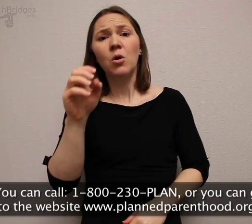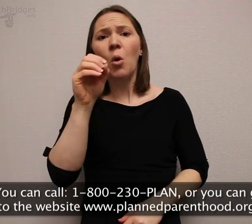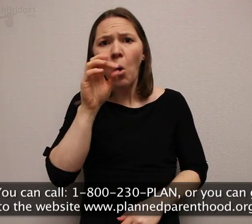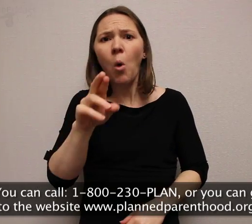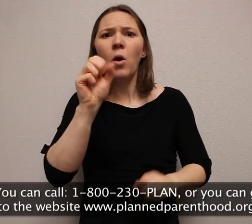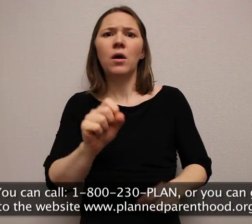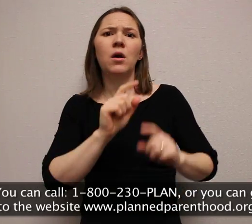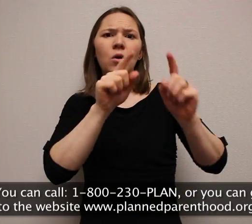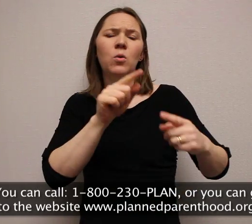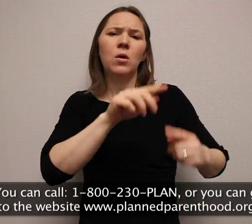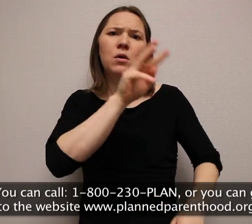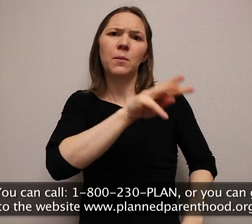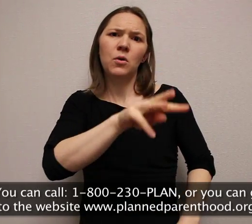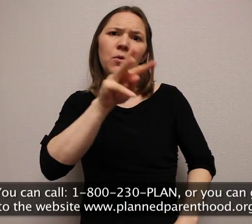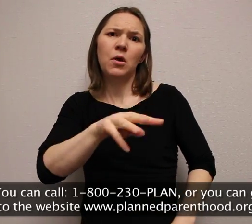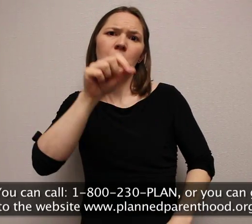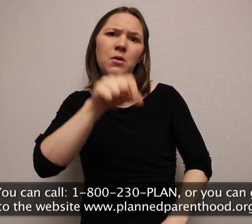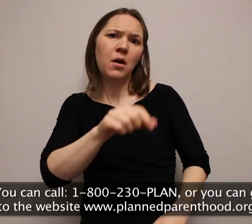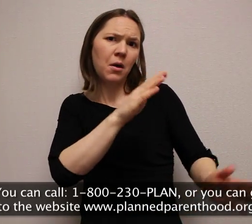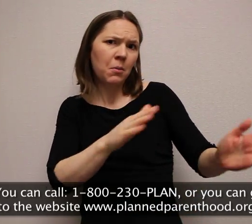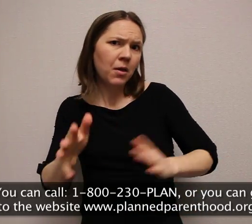1-800-230-PLAN, or you can go to the website